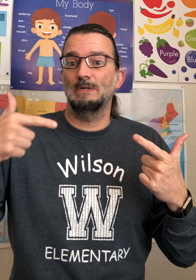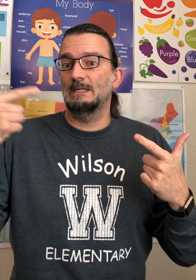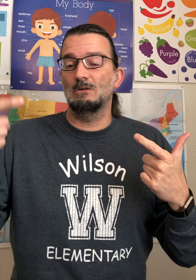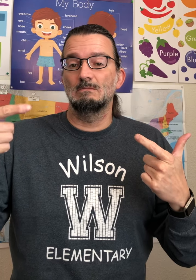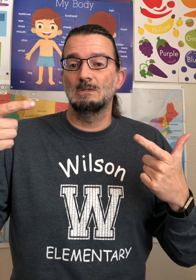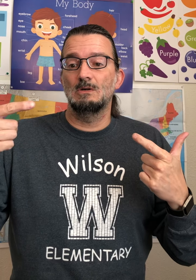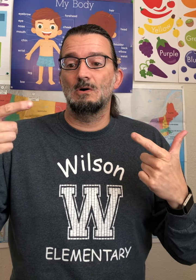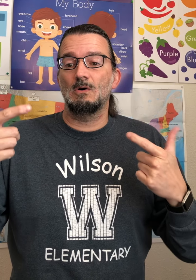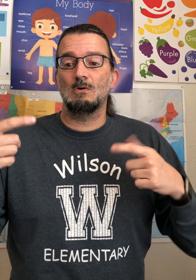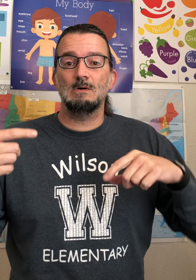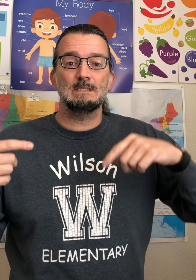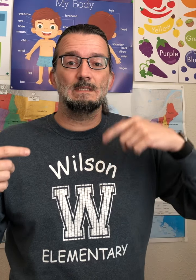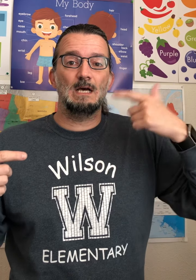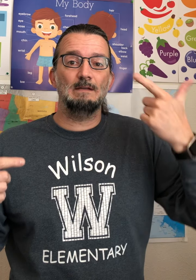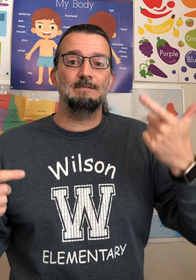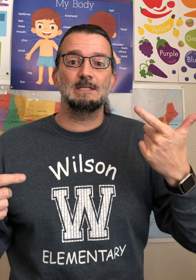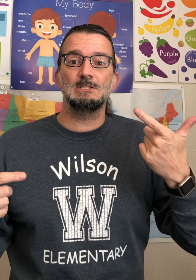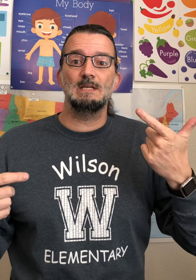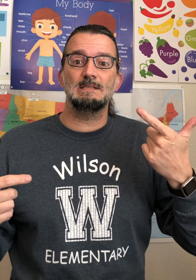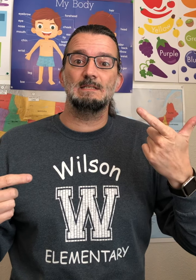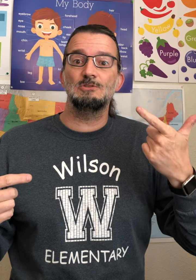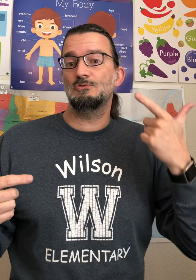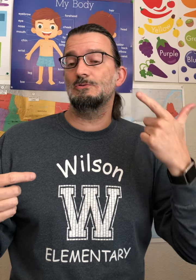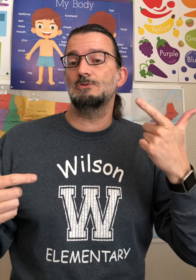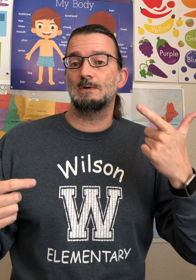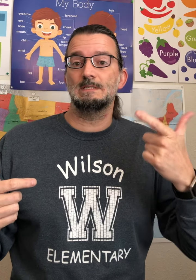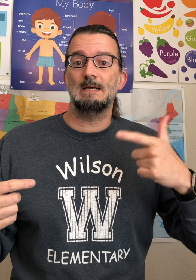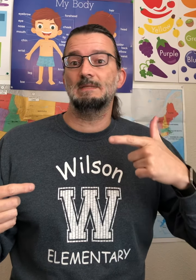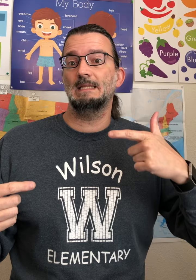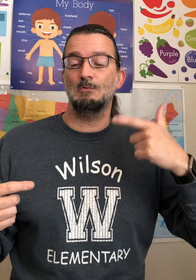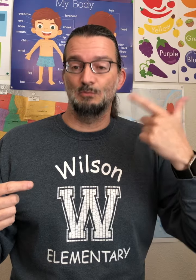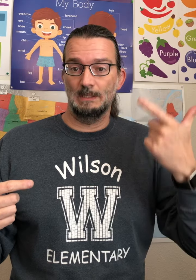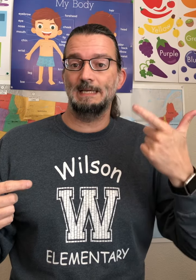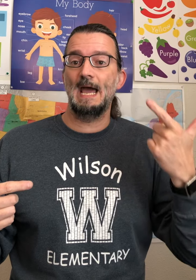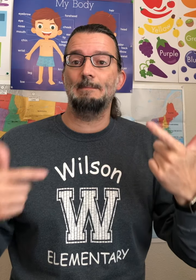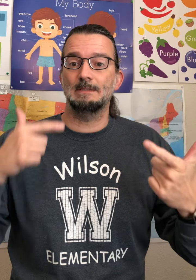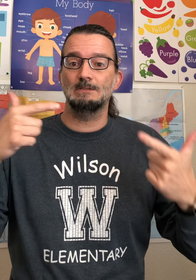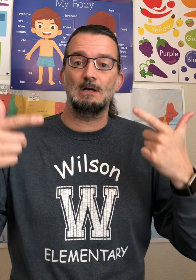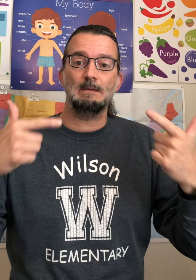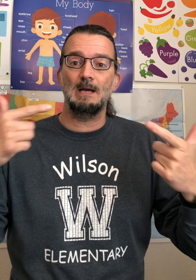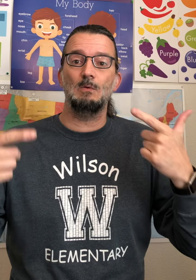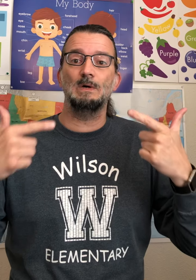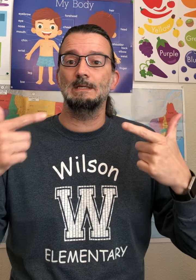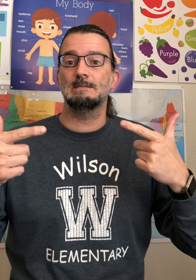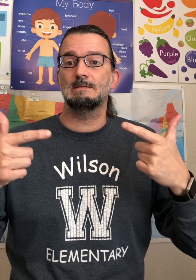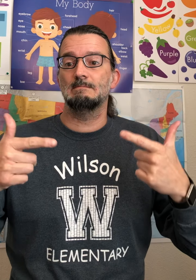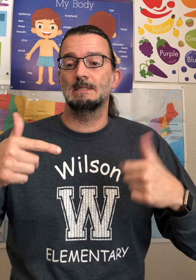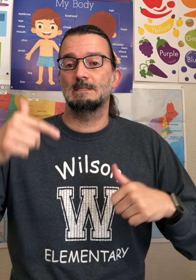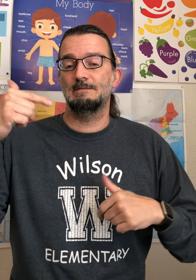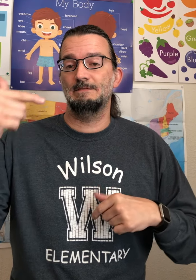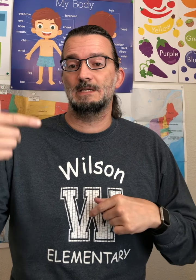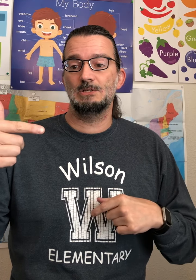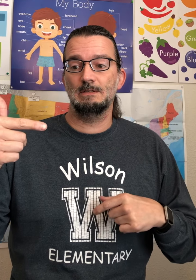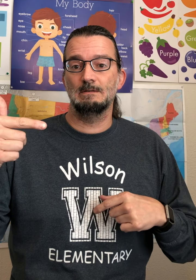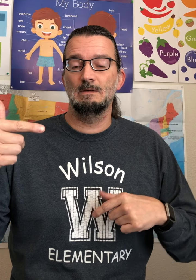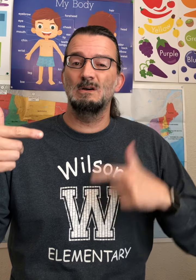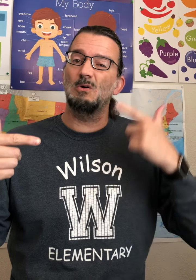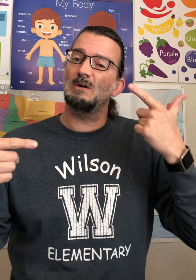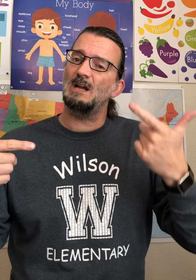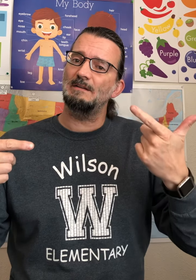real? Or is it nonfiction, as in a true story, something that really happened? Talk about what it is. Is it fiction or